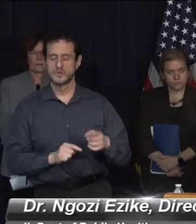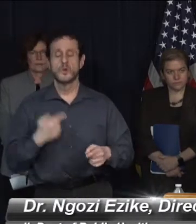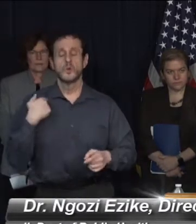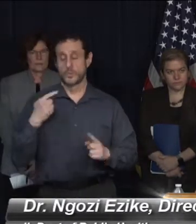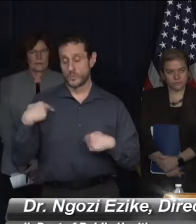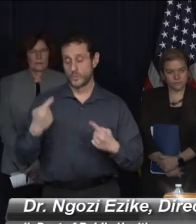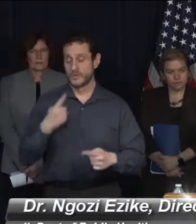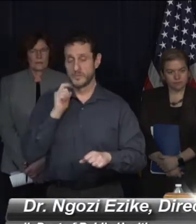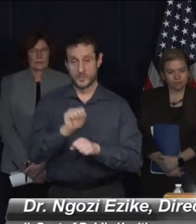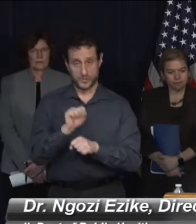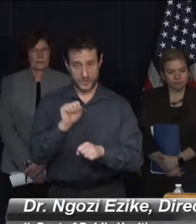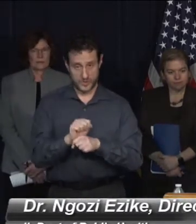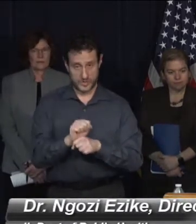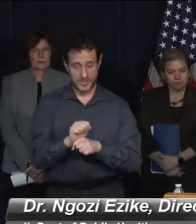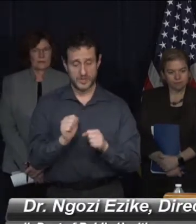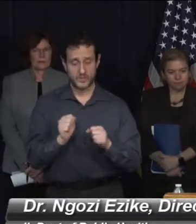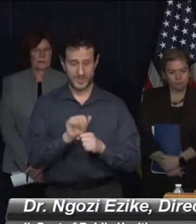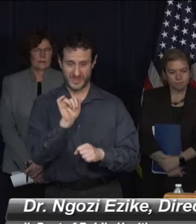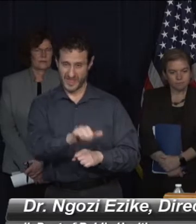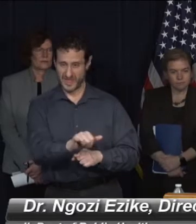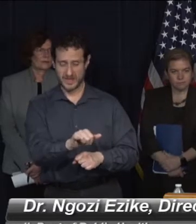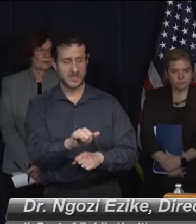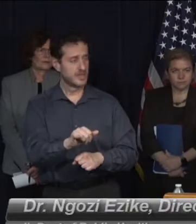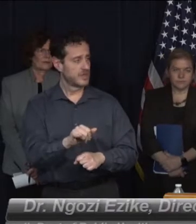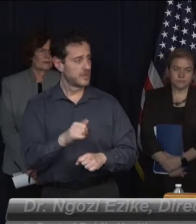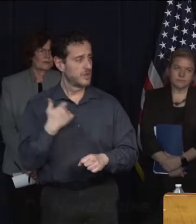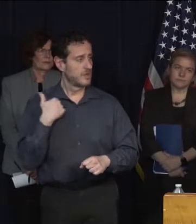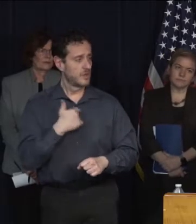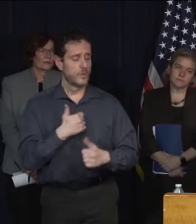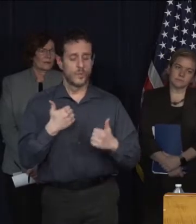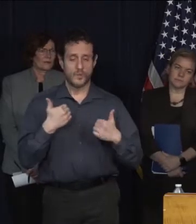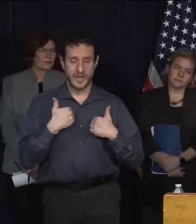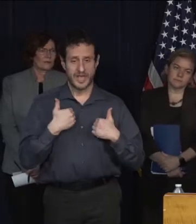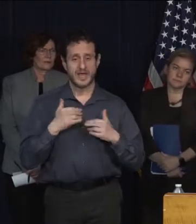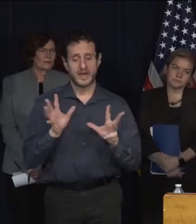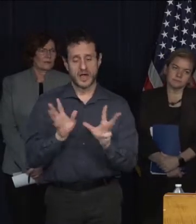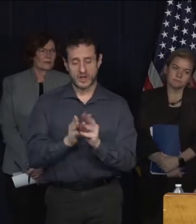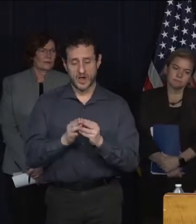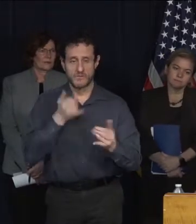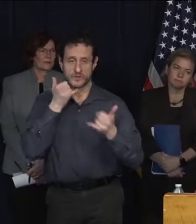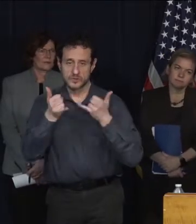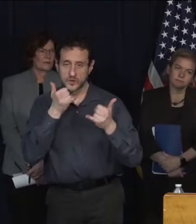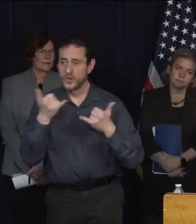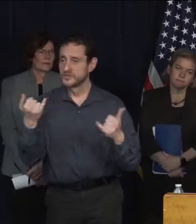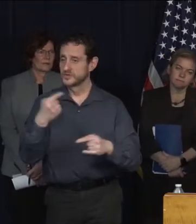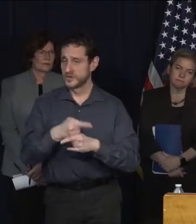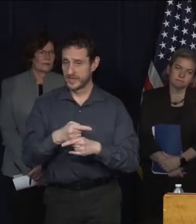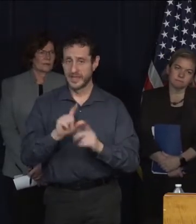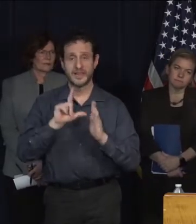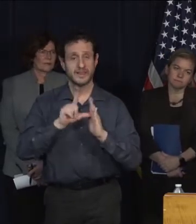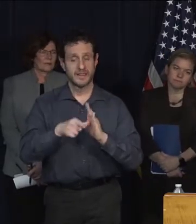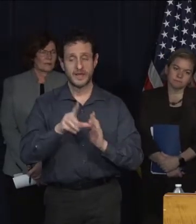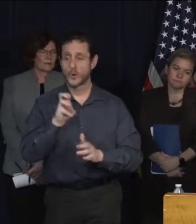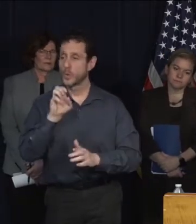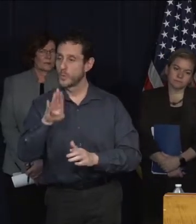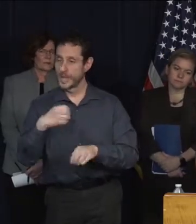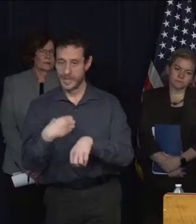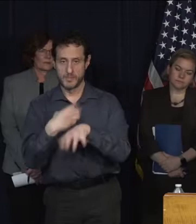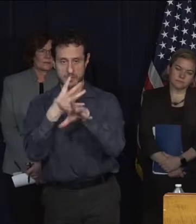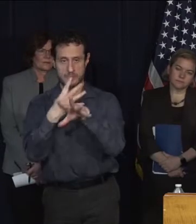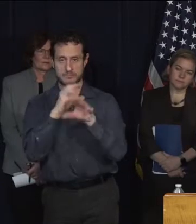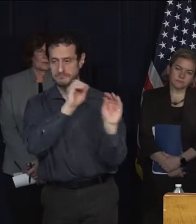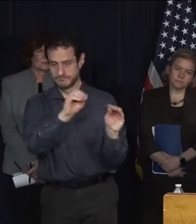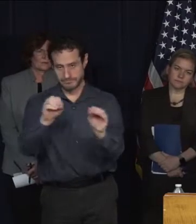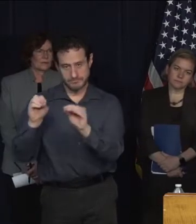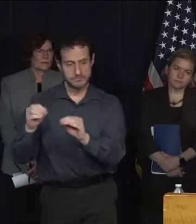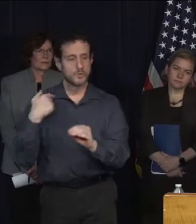been working specifically on that. And actually we had a conference call today that's going to be followed up by a webinar on Thursday where we were talking